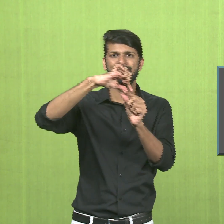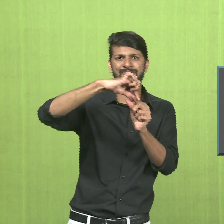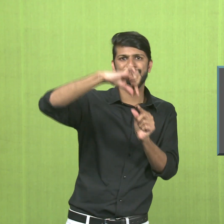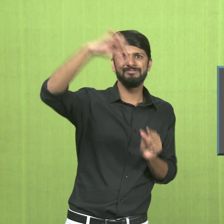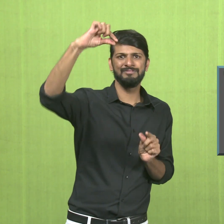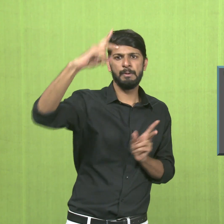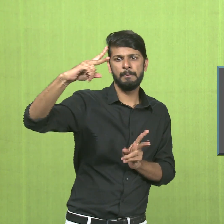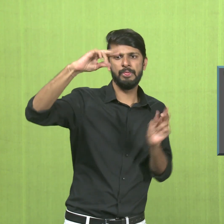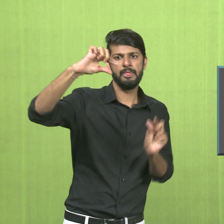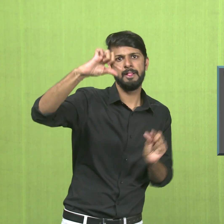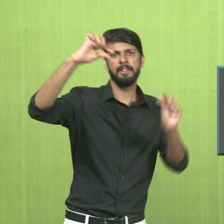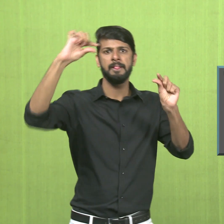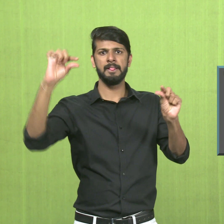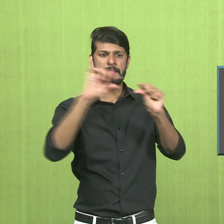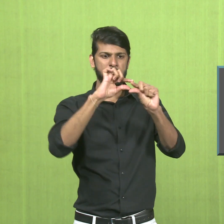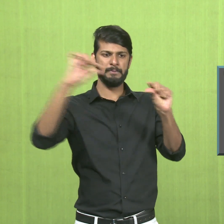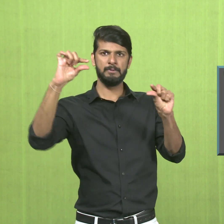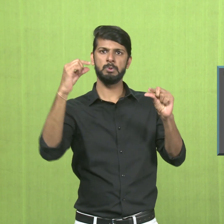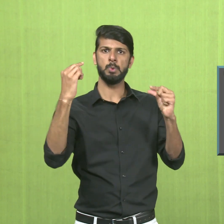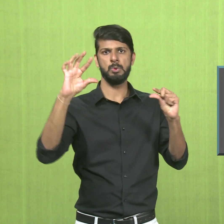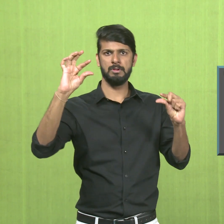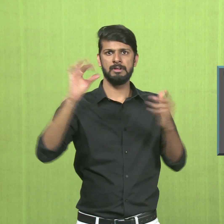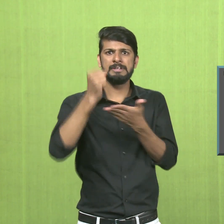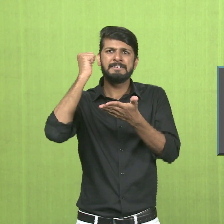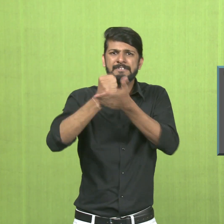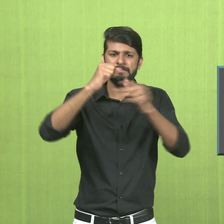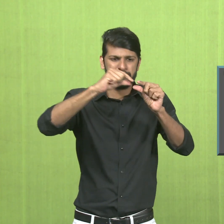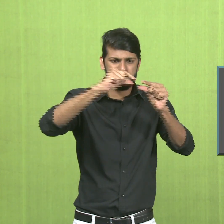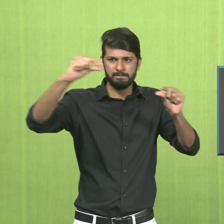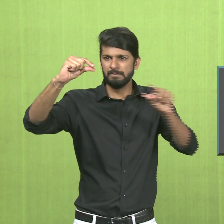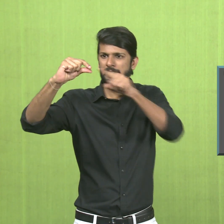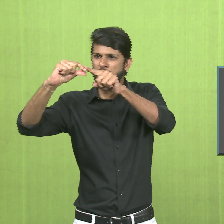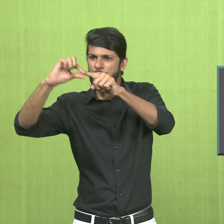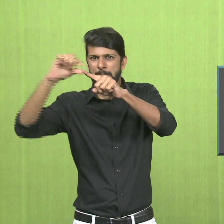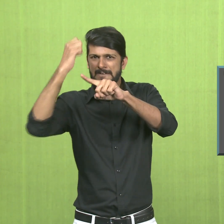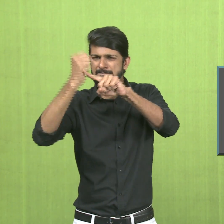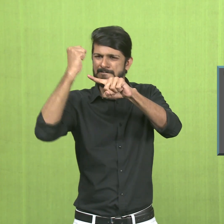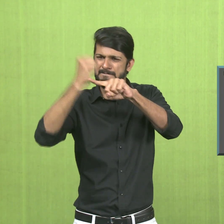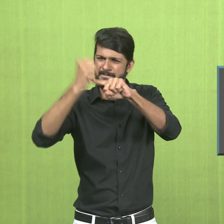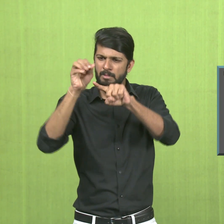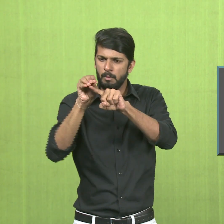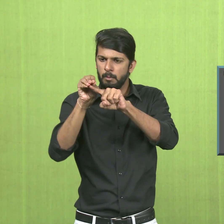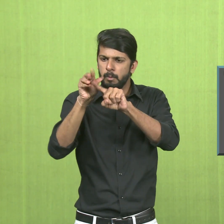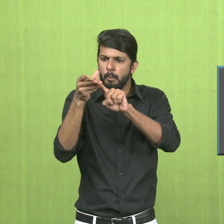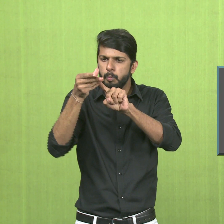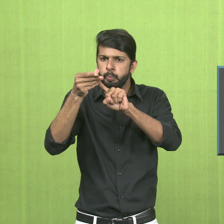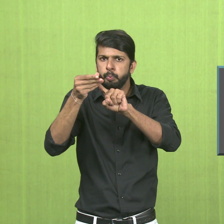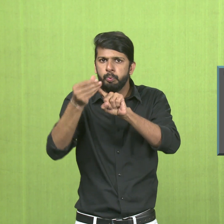So, the palm leaf, they would take the rib of the palm leaf and cut